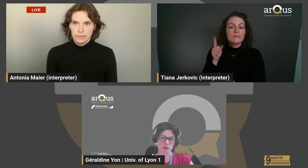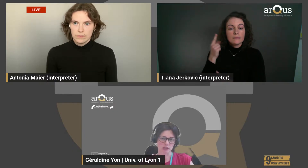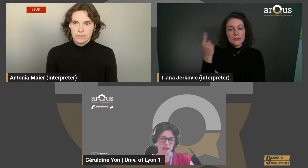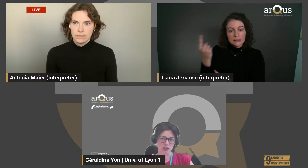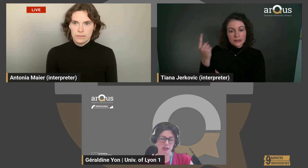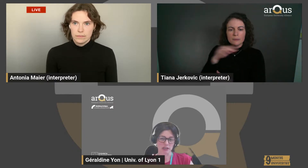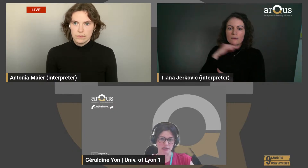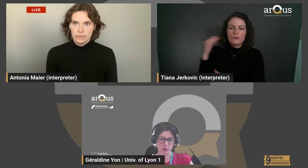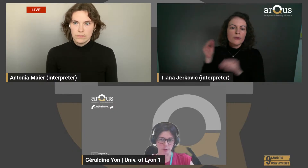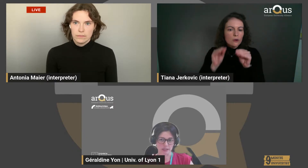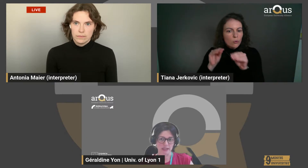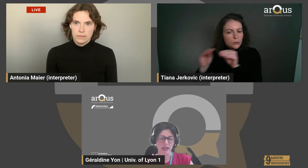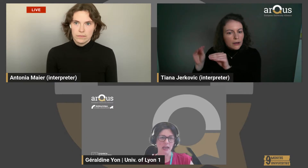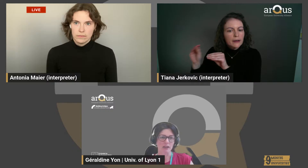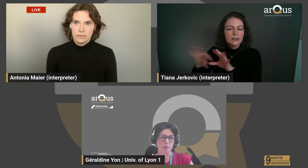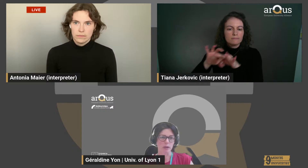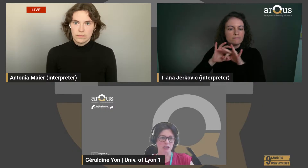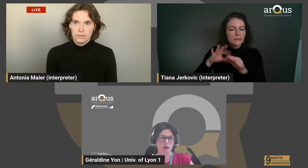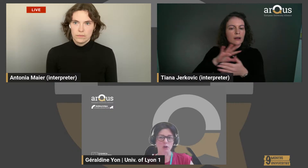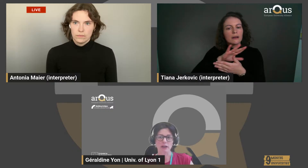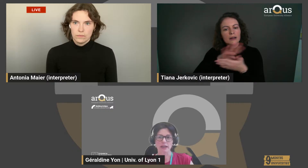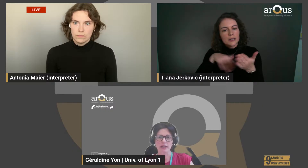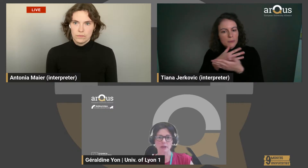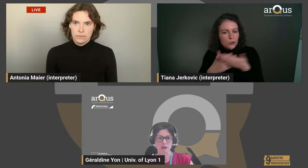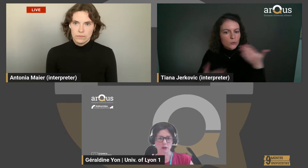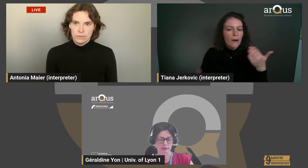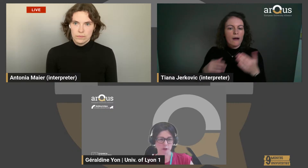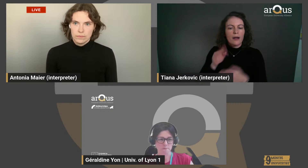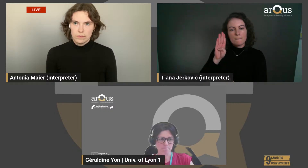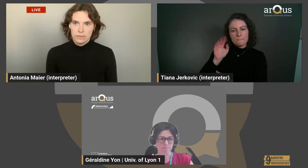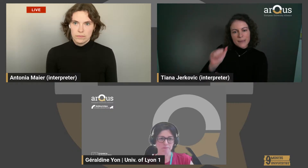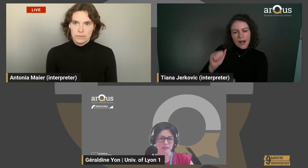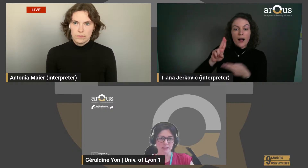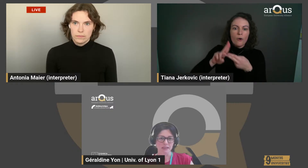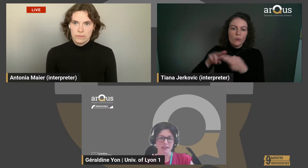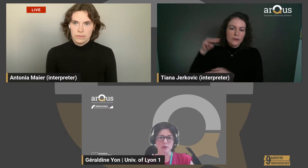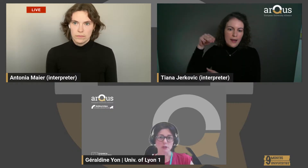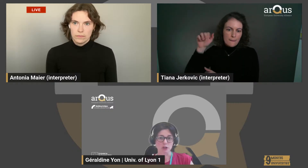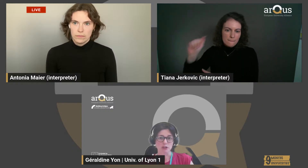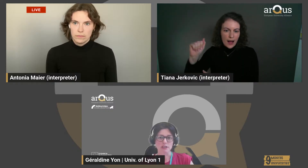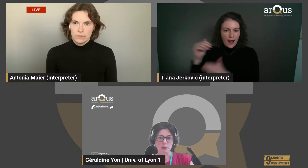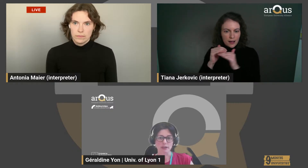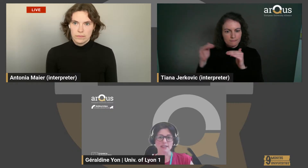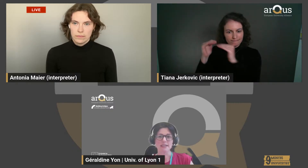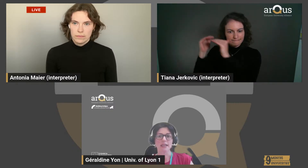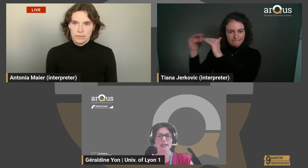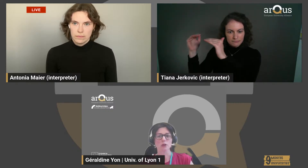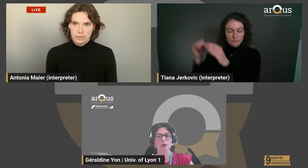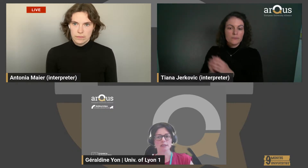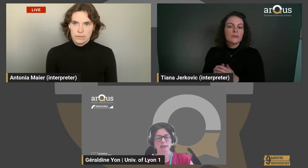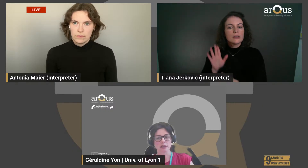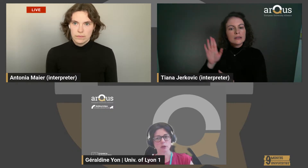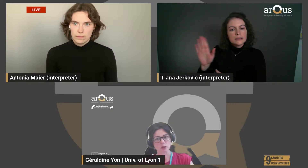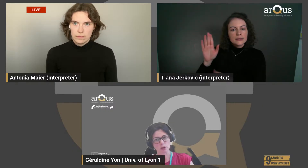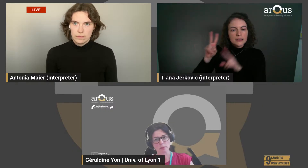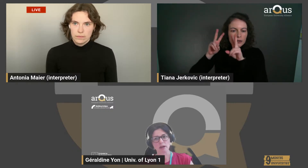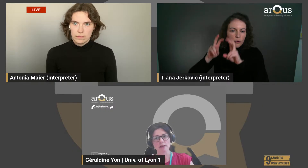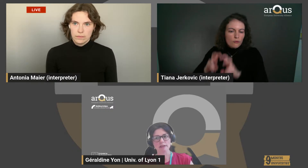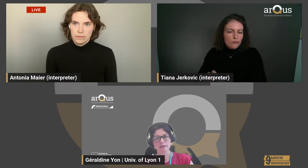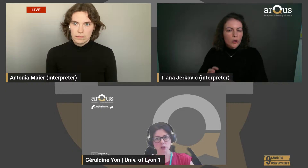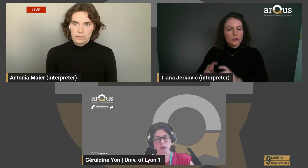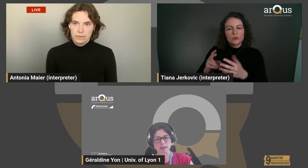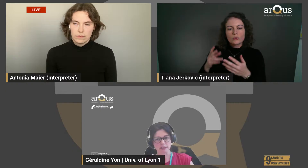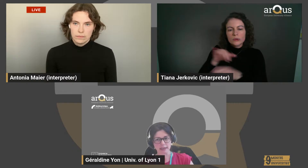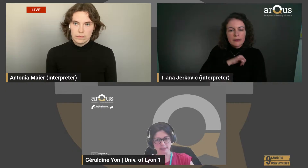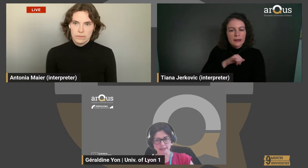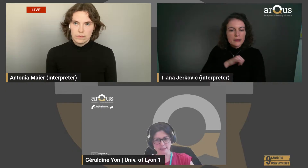Language translation and interpreting at bachelor and master level. His research interests include sign language grammar,